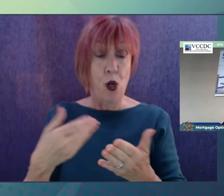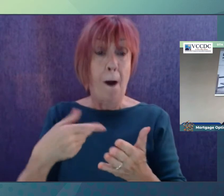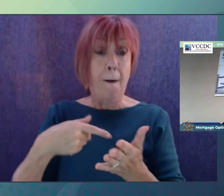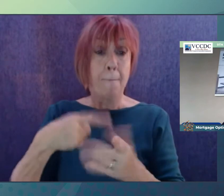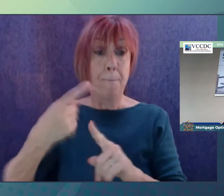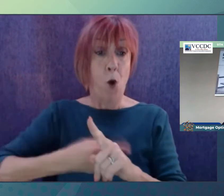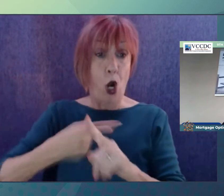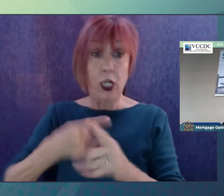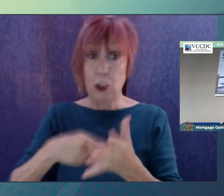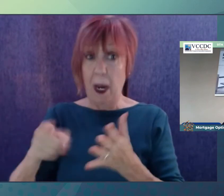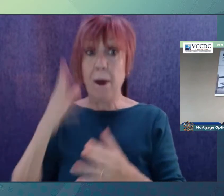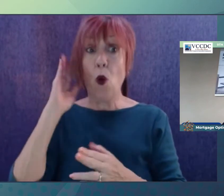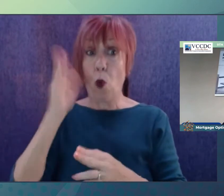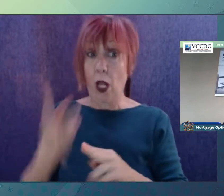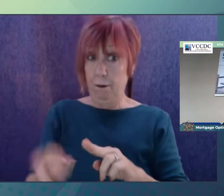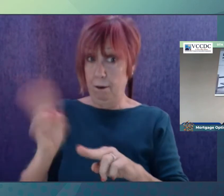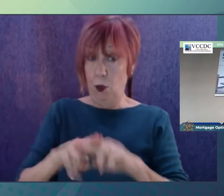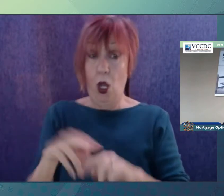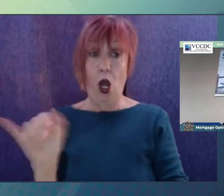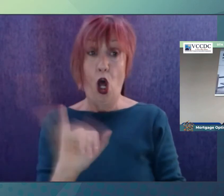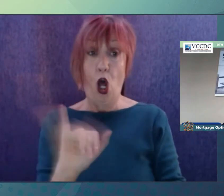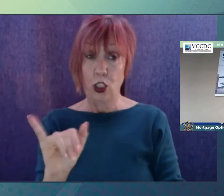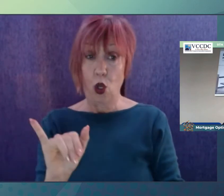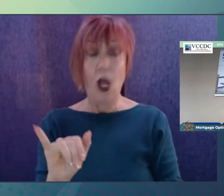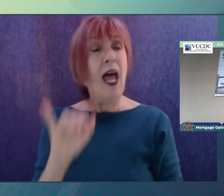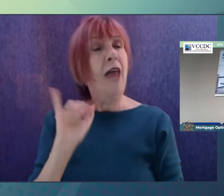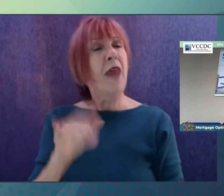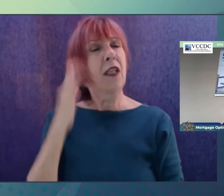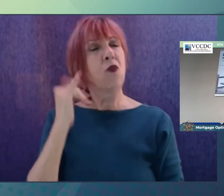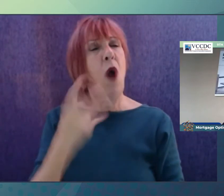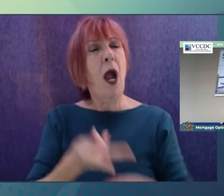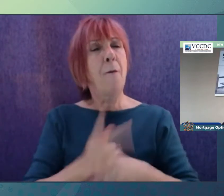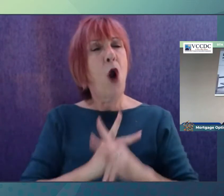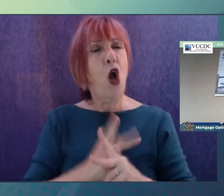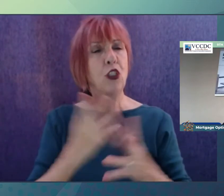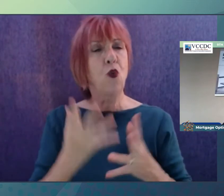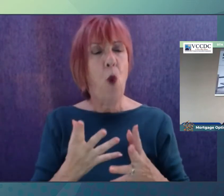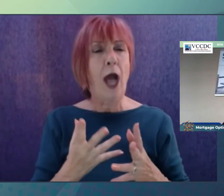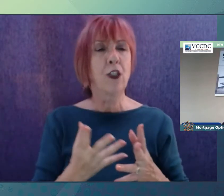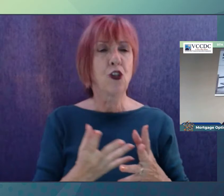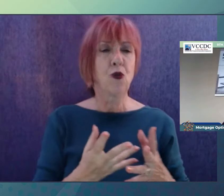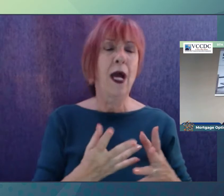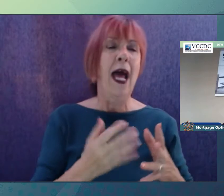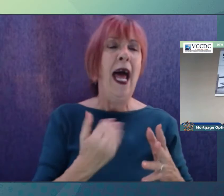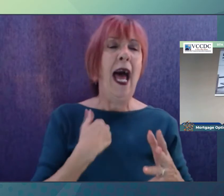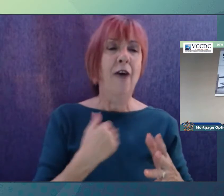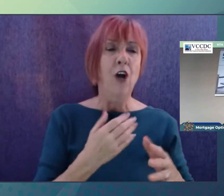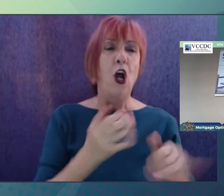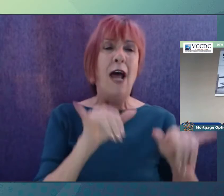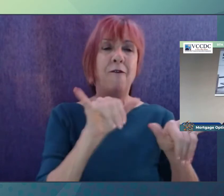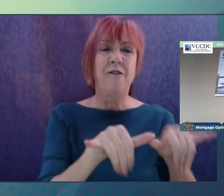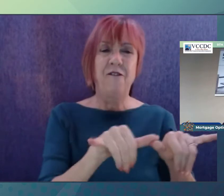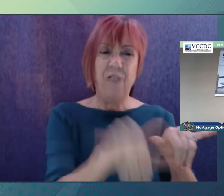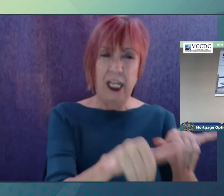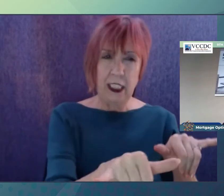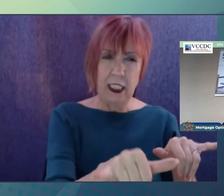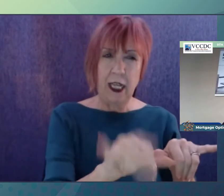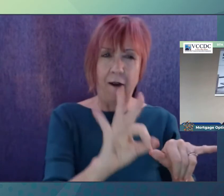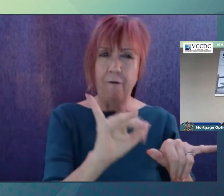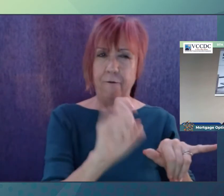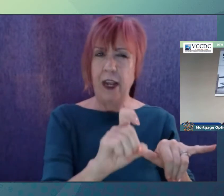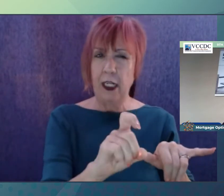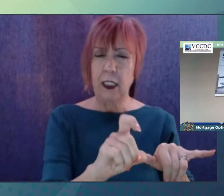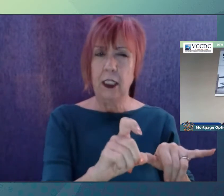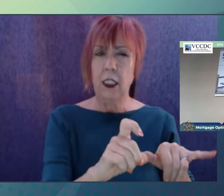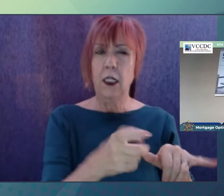why borrowers will often try to refinance into a fixed rate loan before the reset date, especially when rates are relatively low by historical standards.